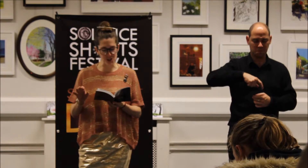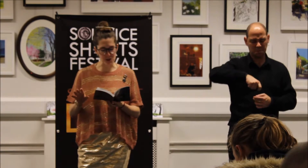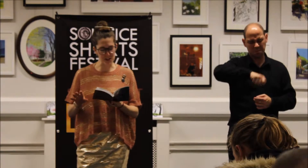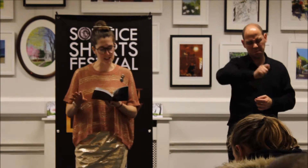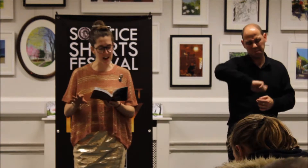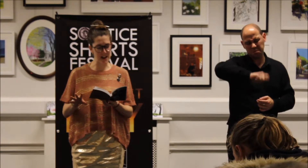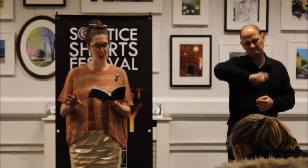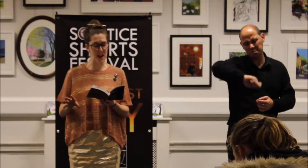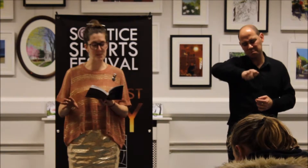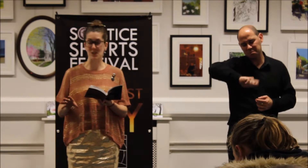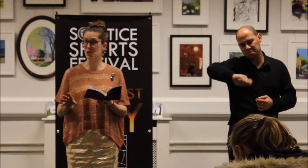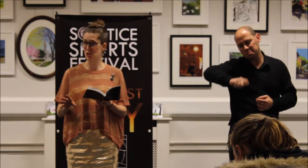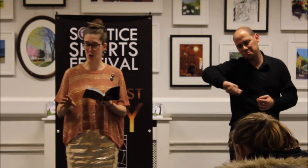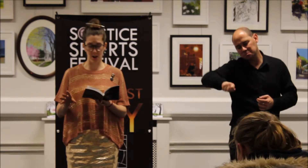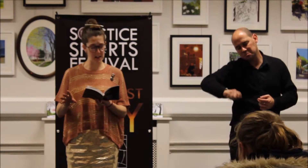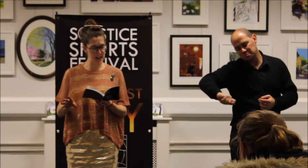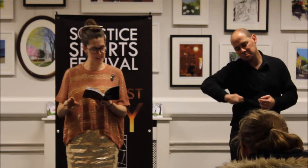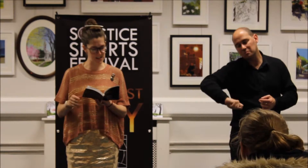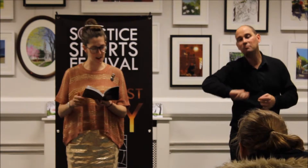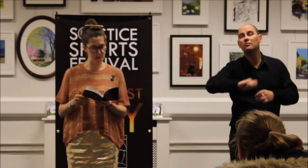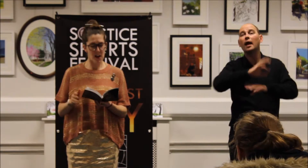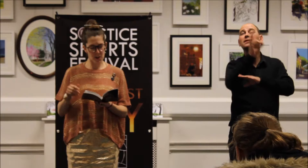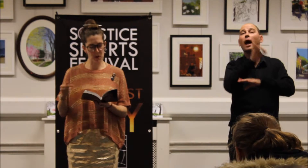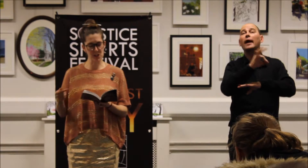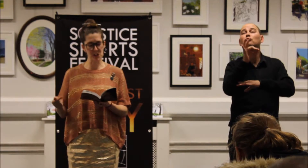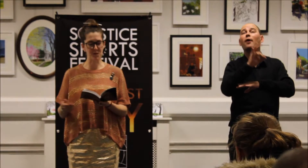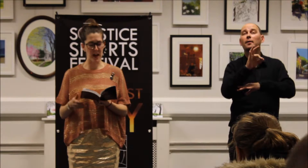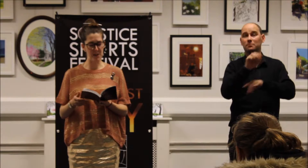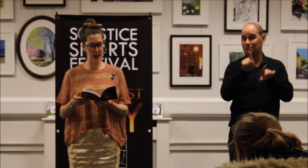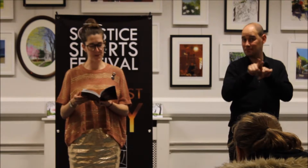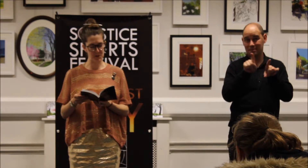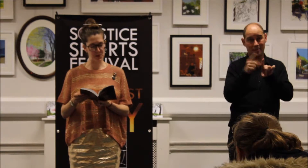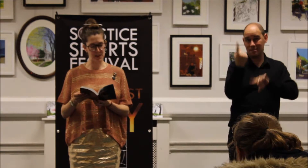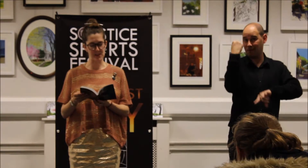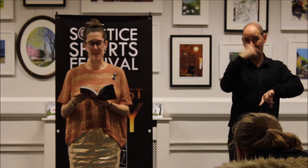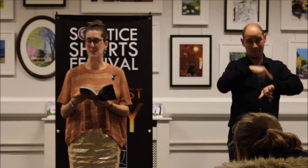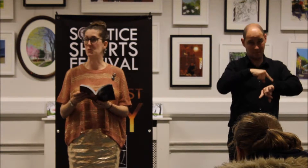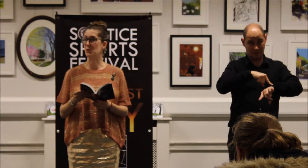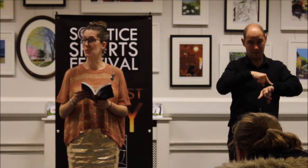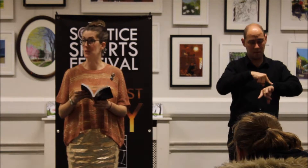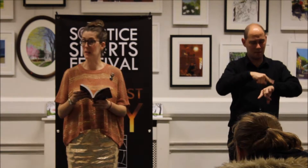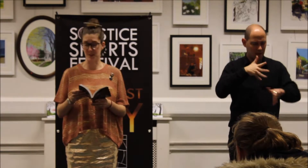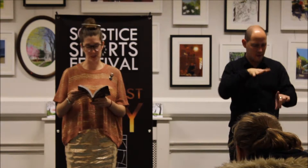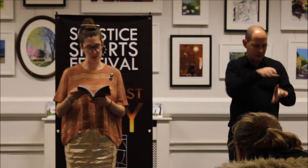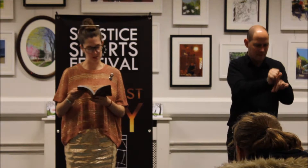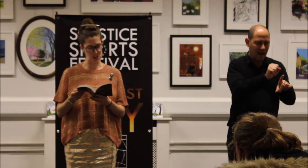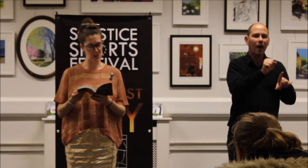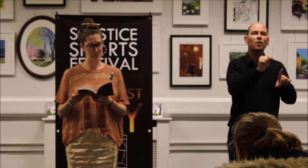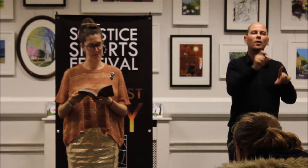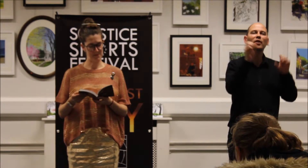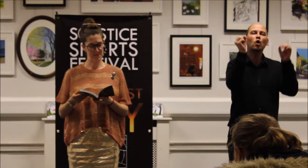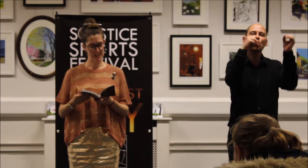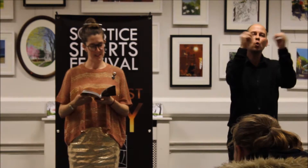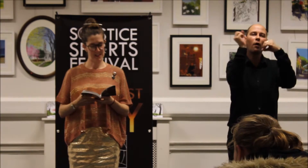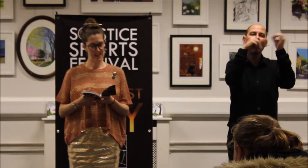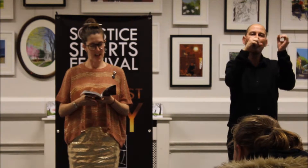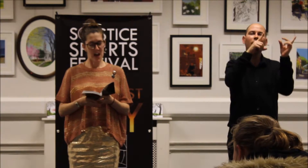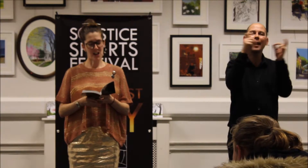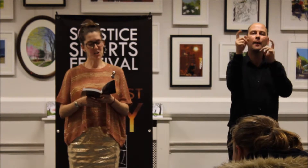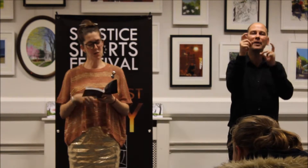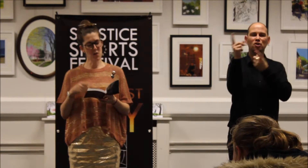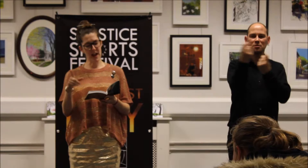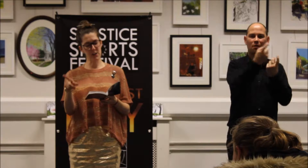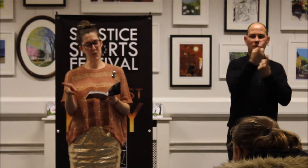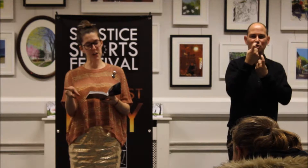same intricate diagrams that she'd drawn last time, the ones she'd found after 30 seconds with Google image search.